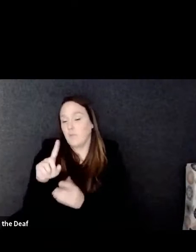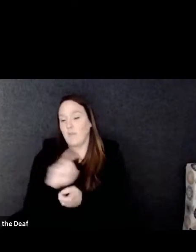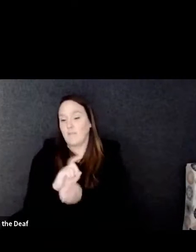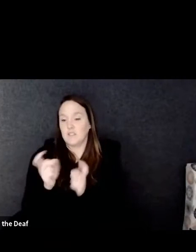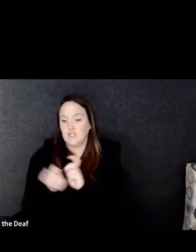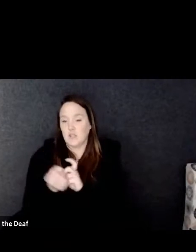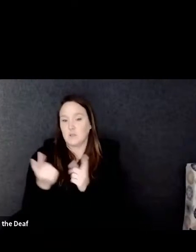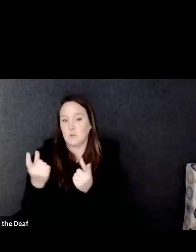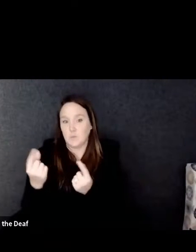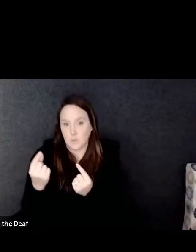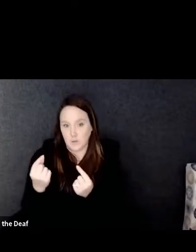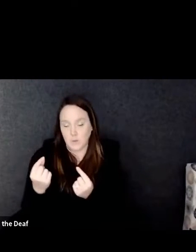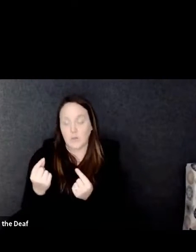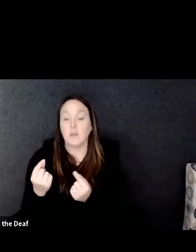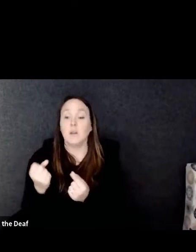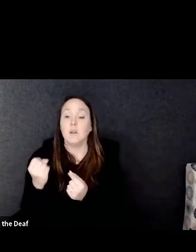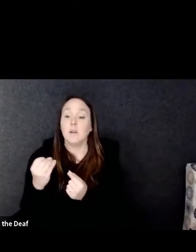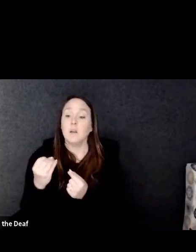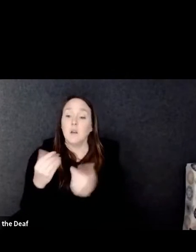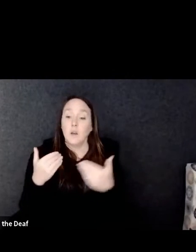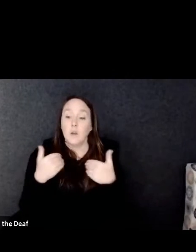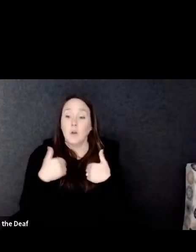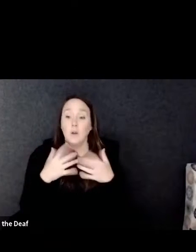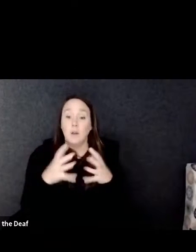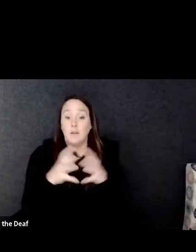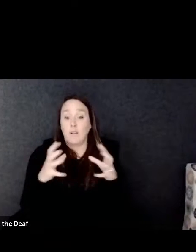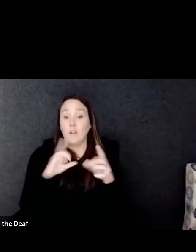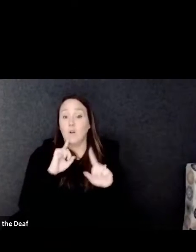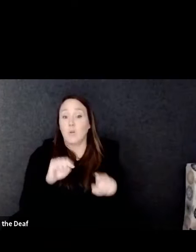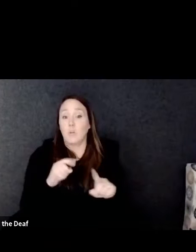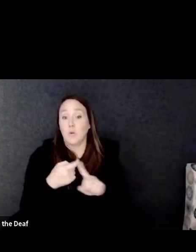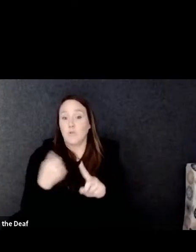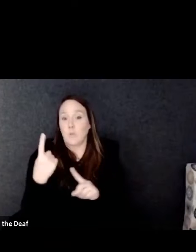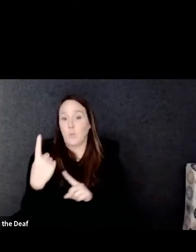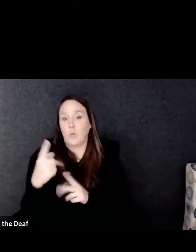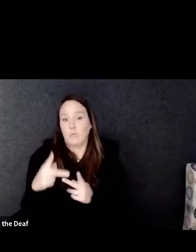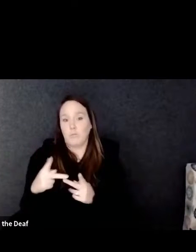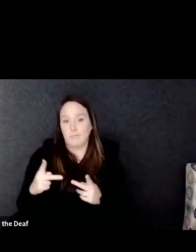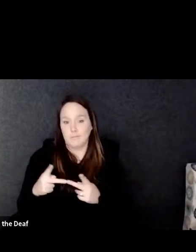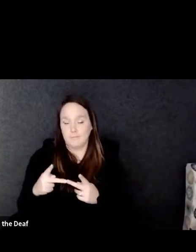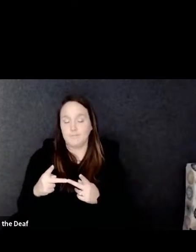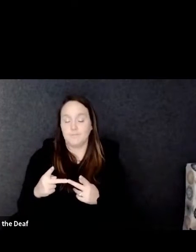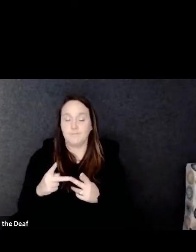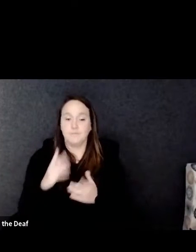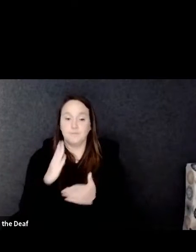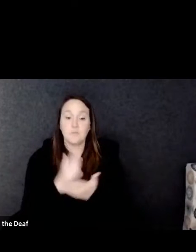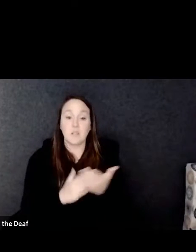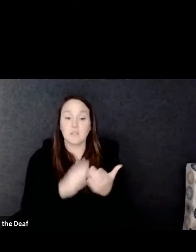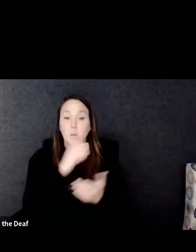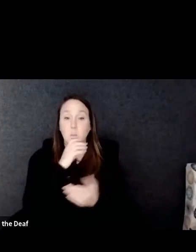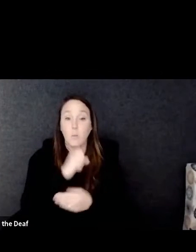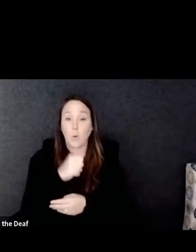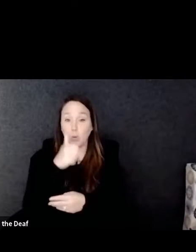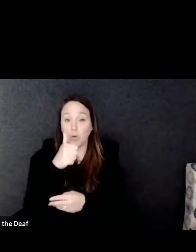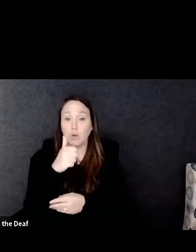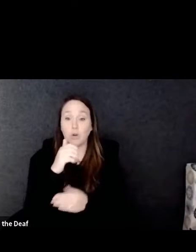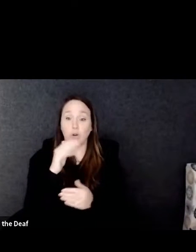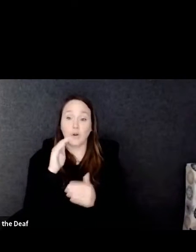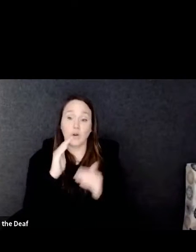what they were doing. So we did get a lot of reports from that one provider, some of which were older